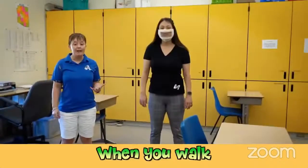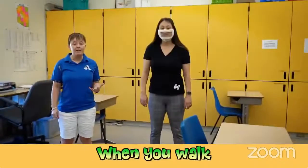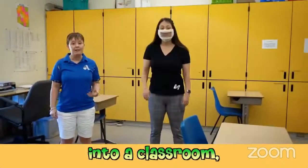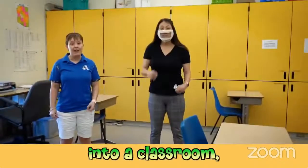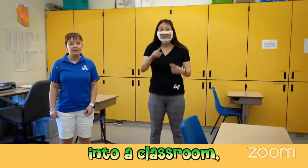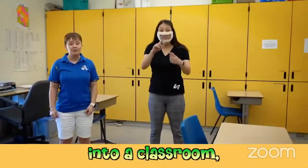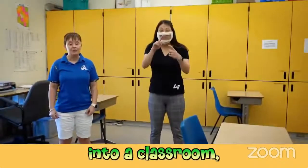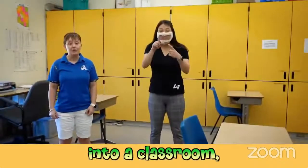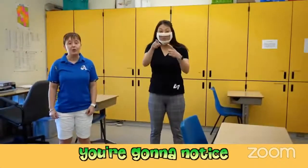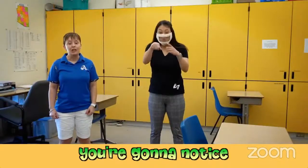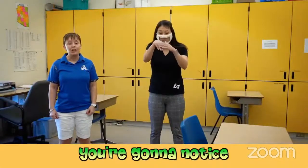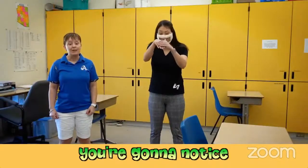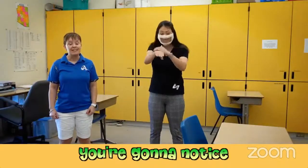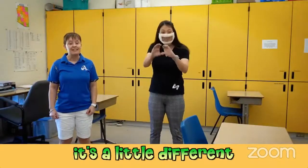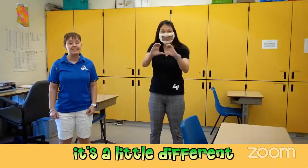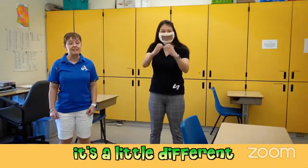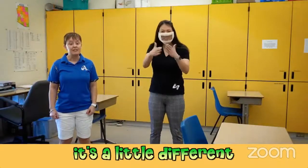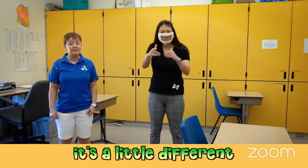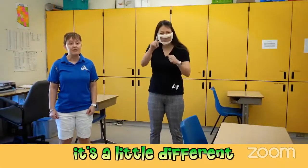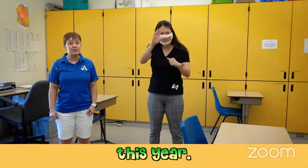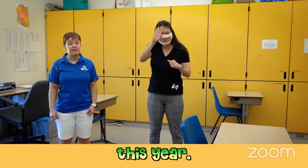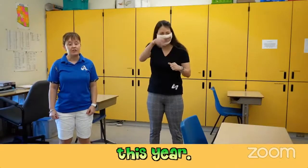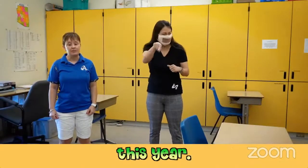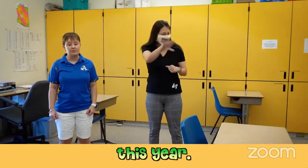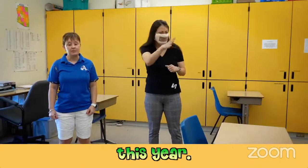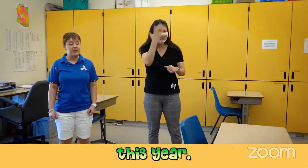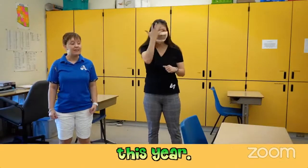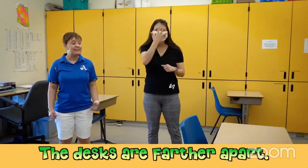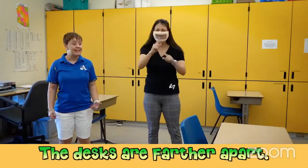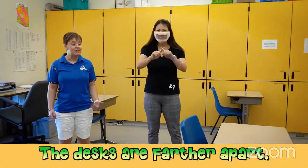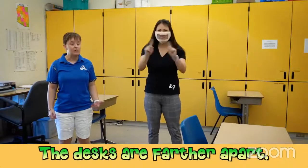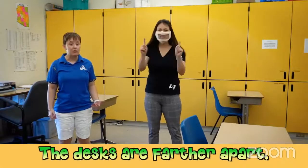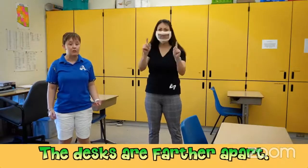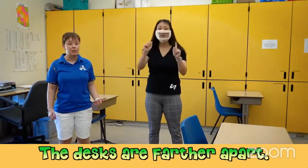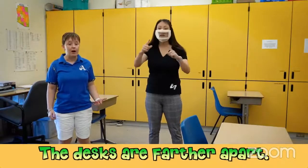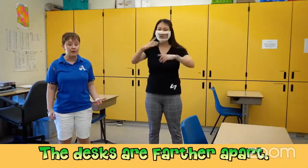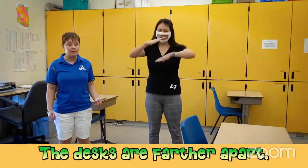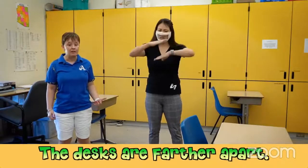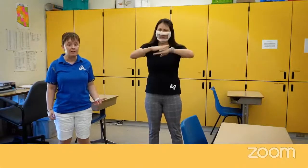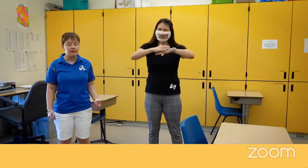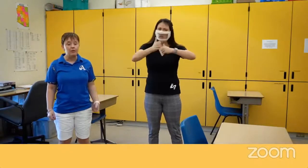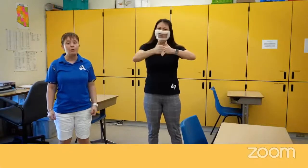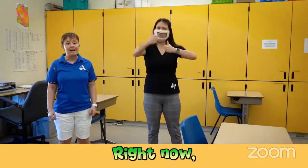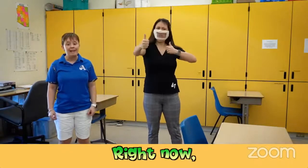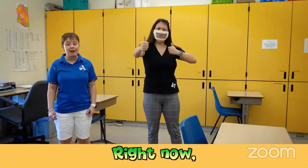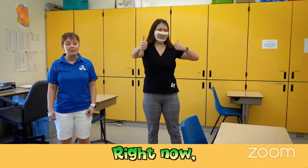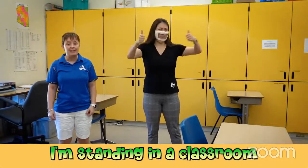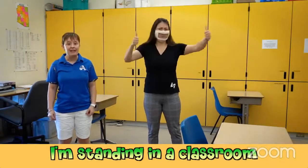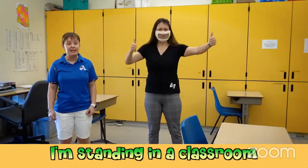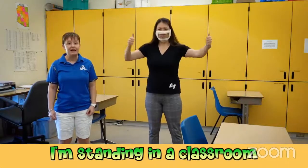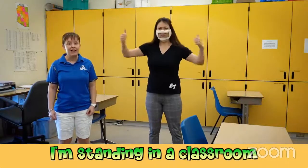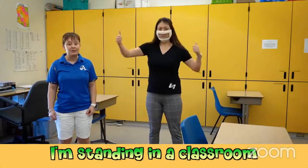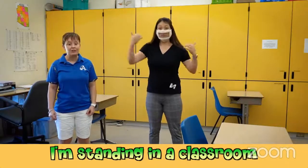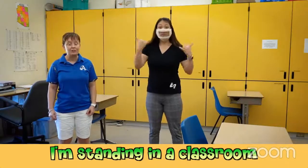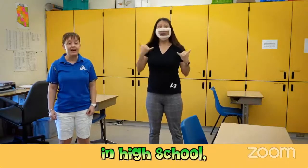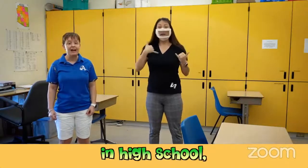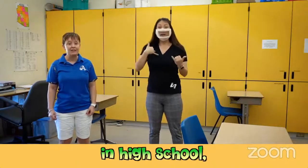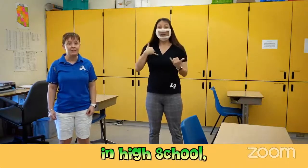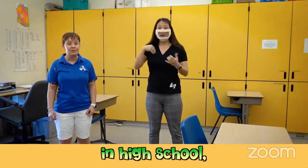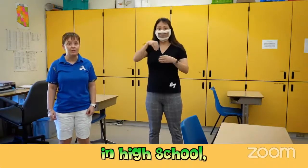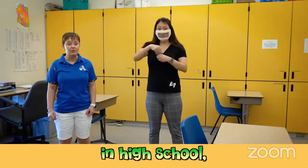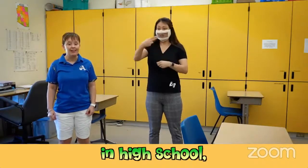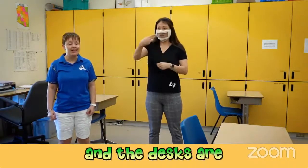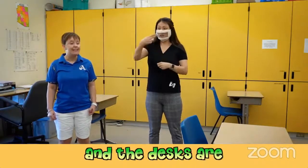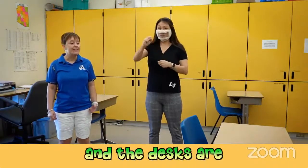When you walk into a classroom, you're going to notice it's a little different this year. The desks are further apart. Right now I'm standing in a classroom in